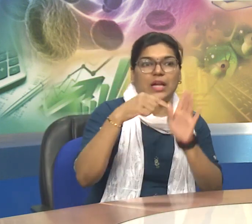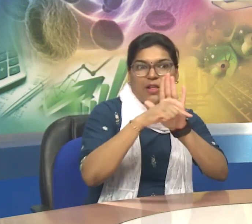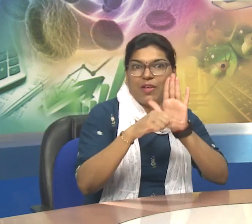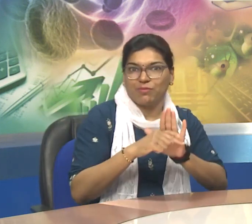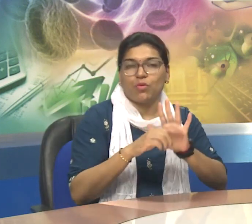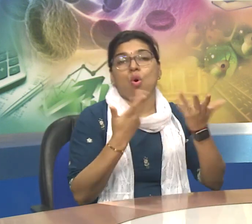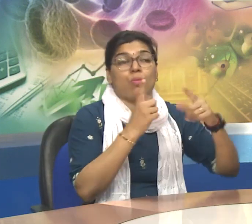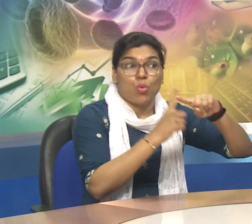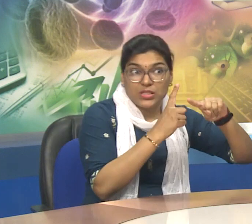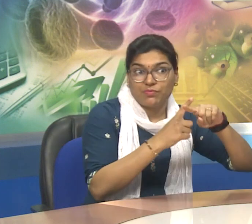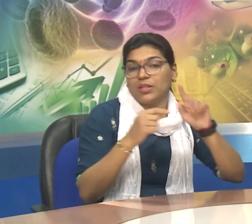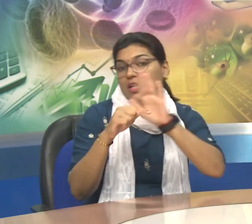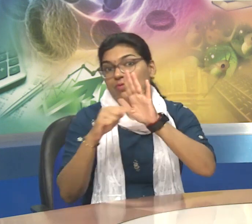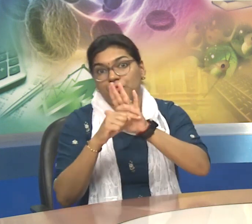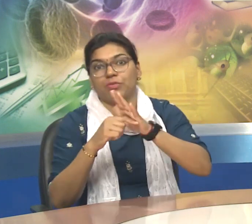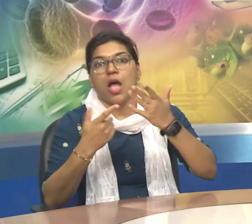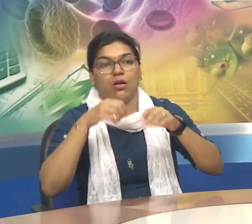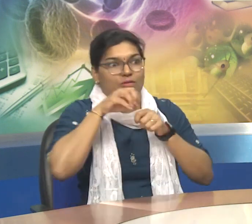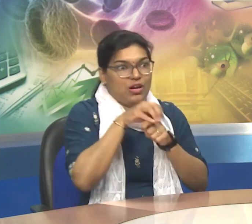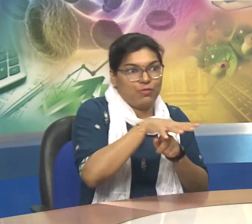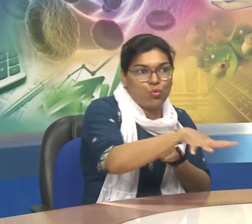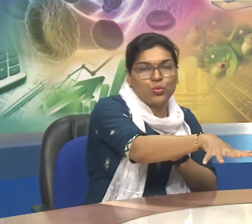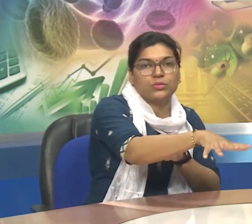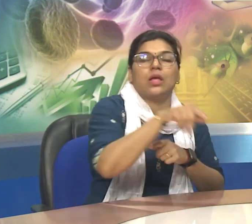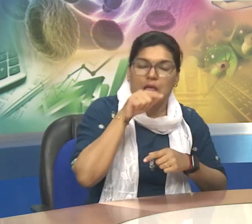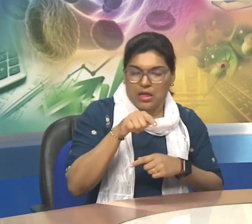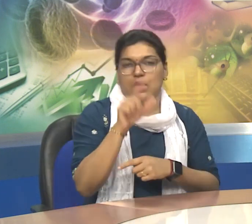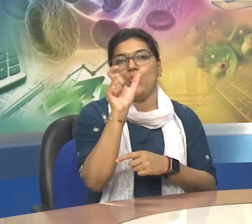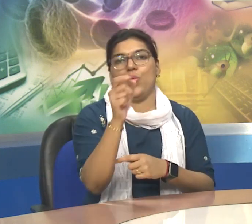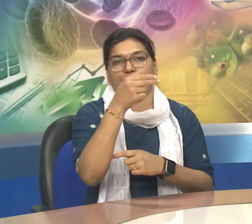Means by listening to someone's stories, you will get influence.